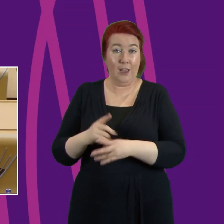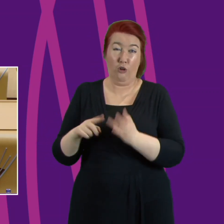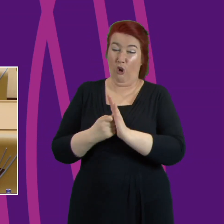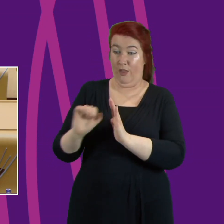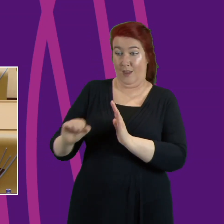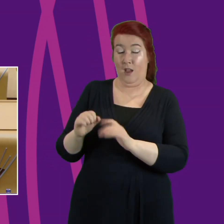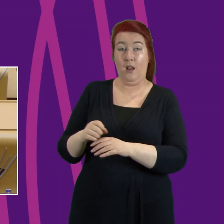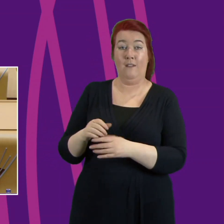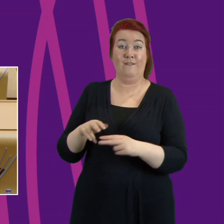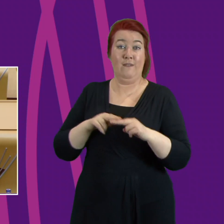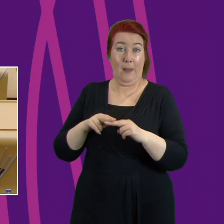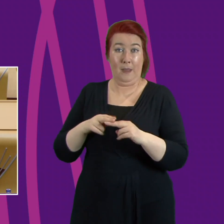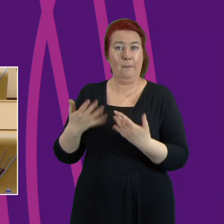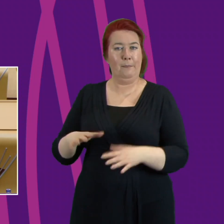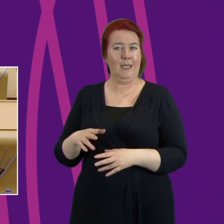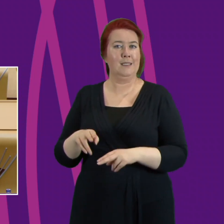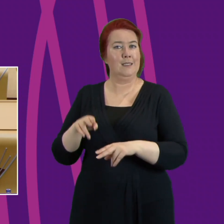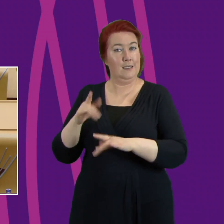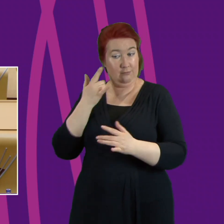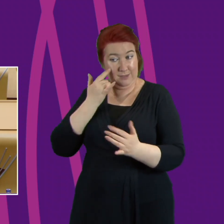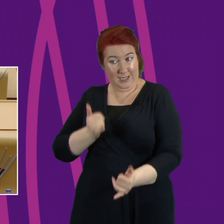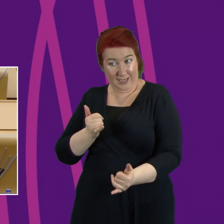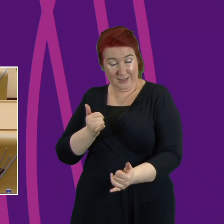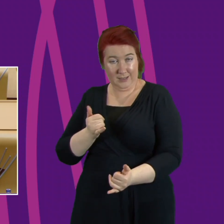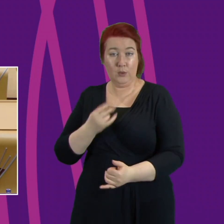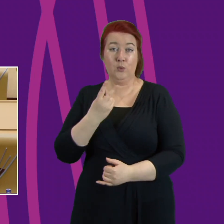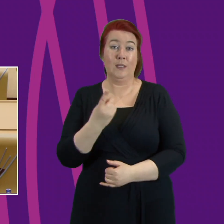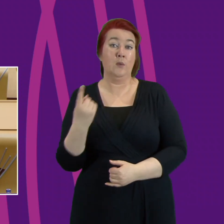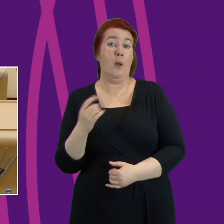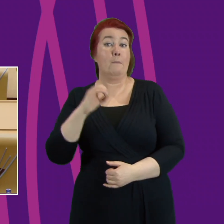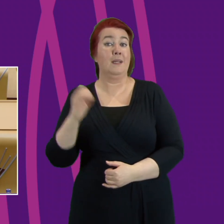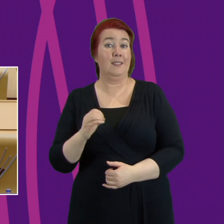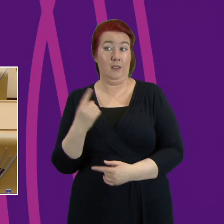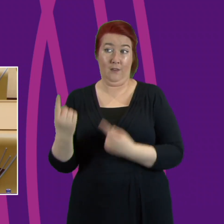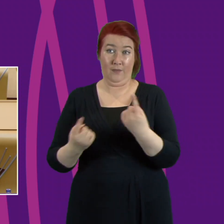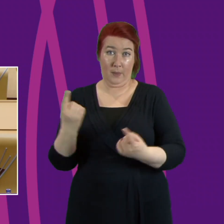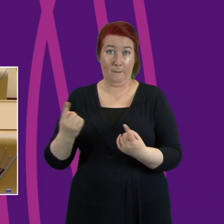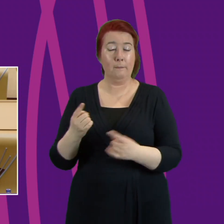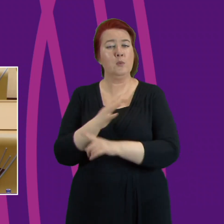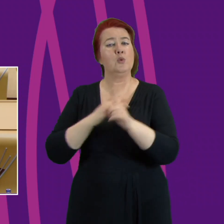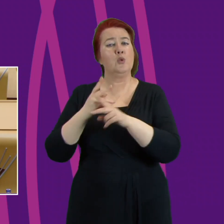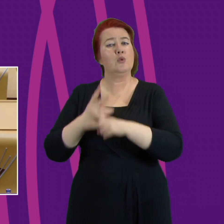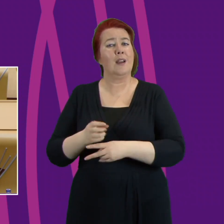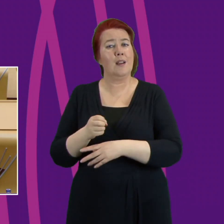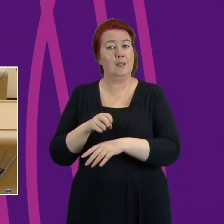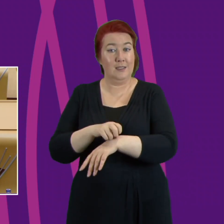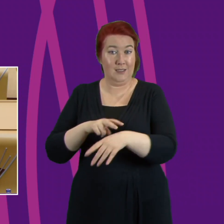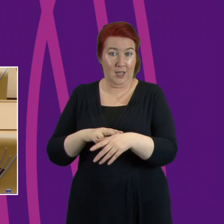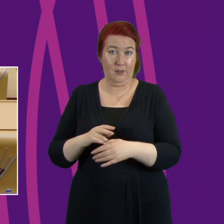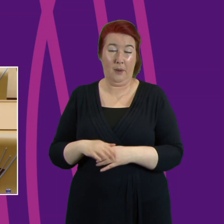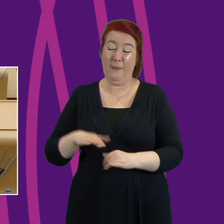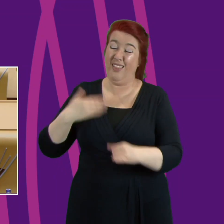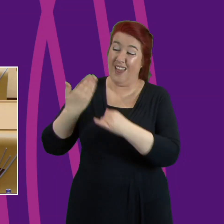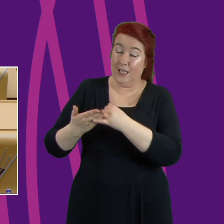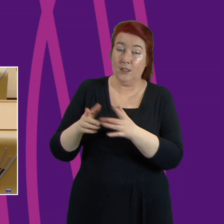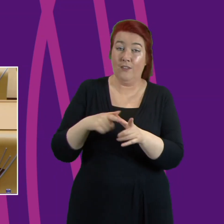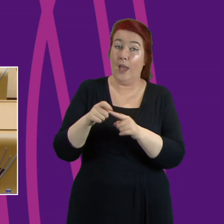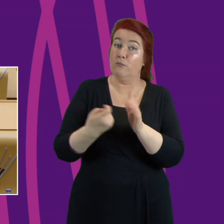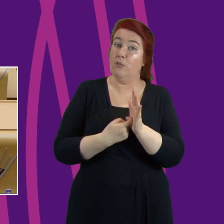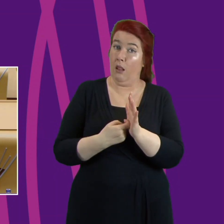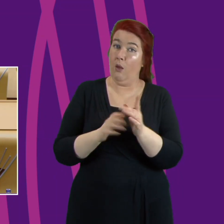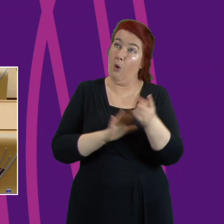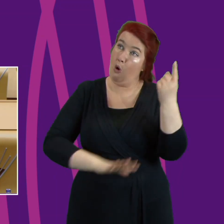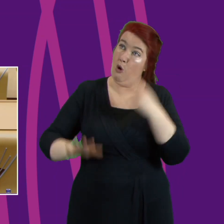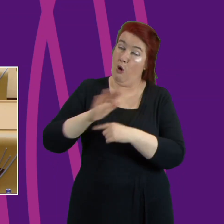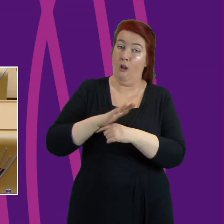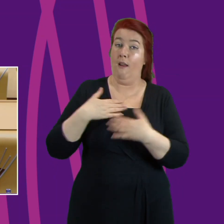tested. 21% of those tested were social care staff. By the end of April, all 14 health boards should have local